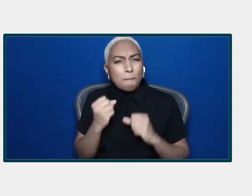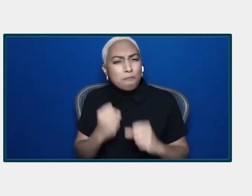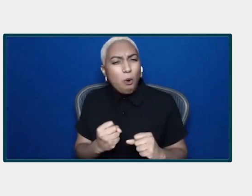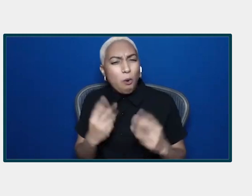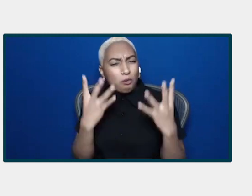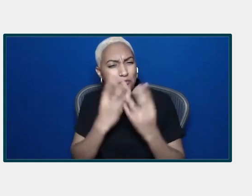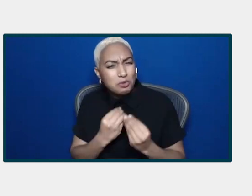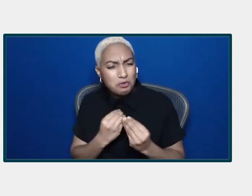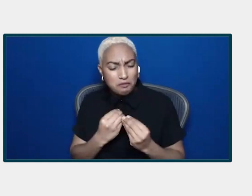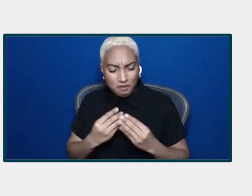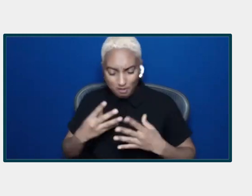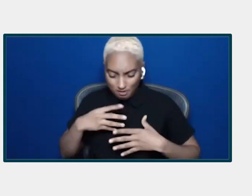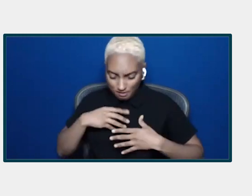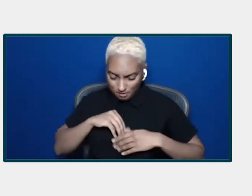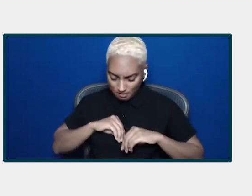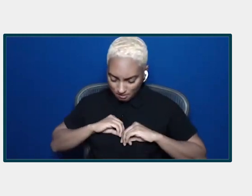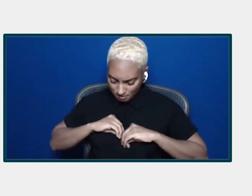manifests.